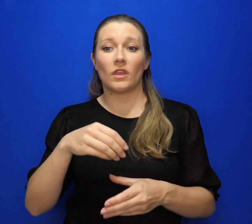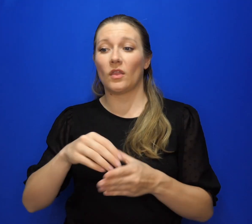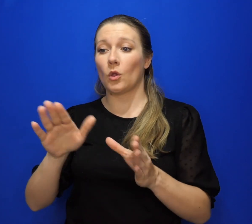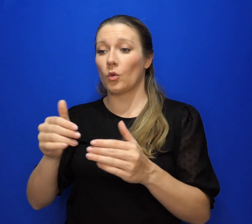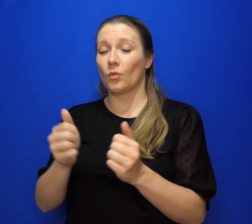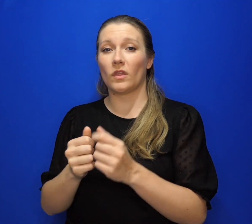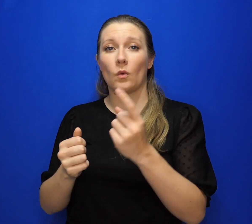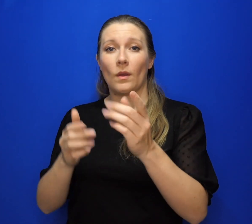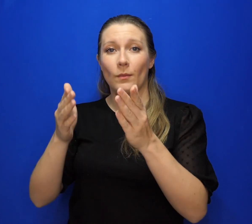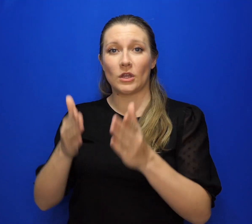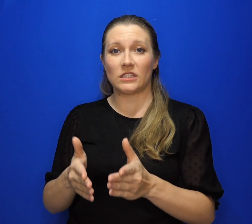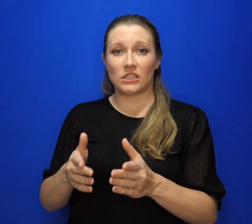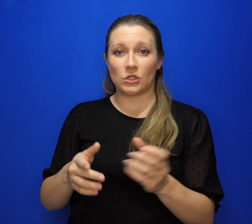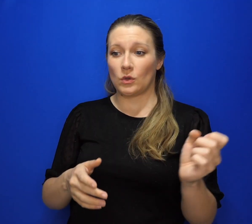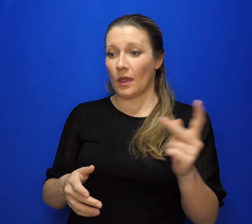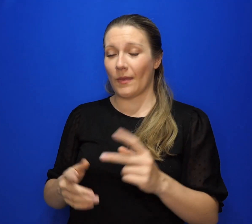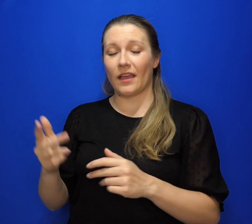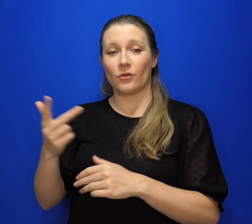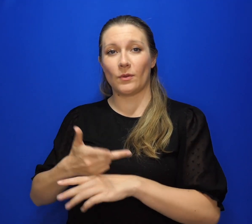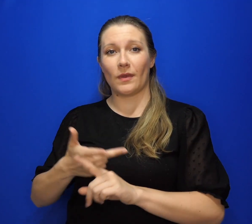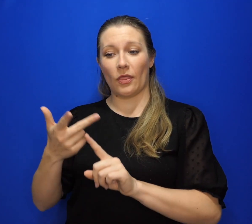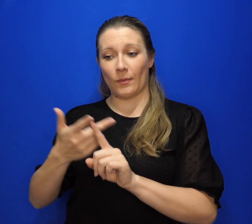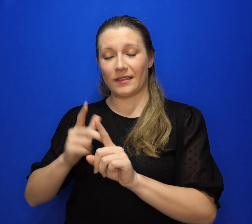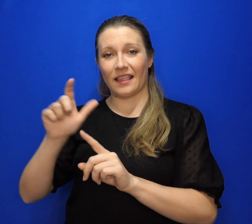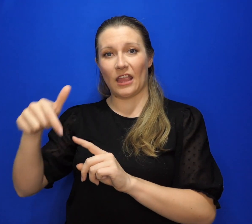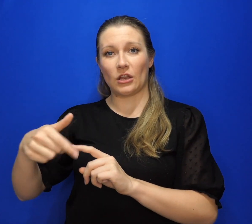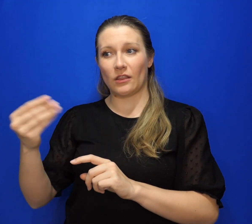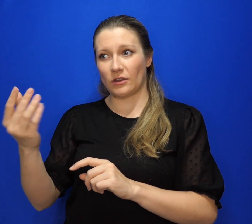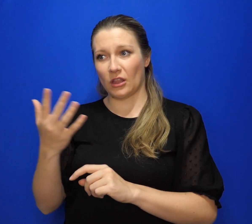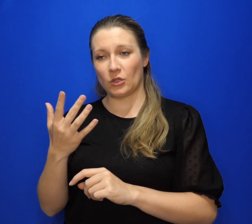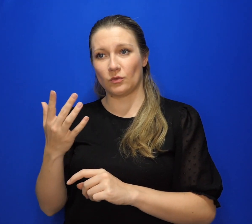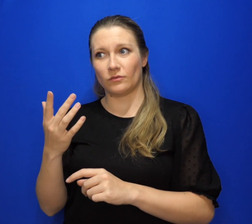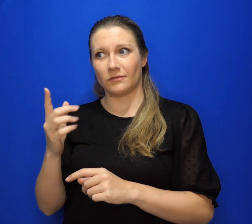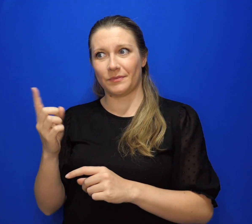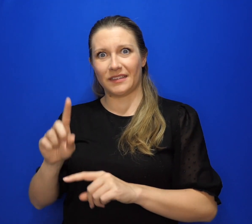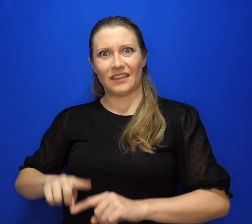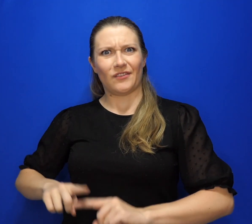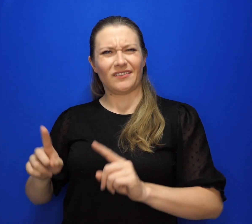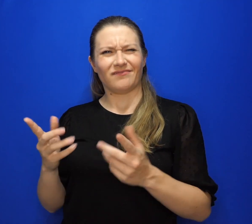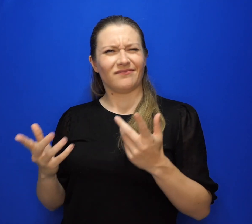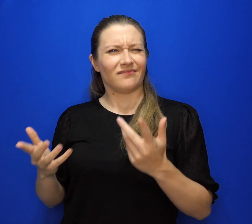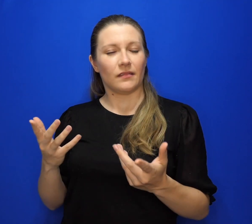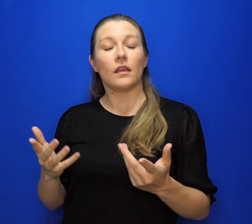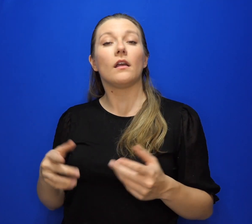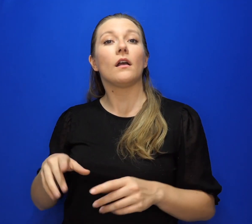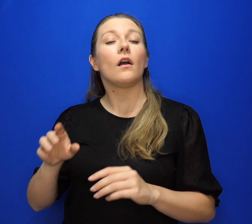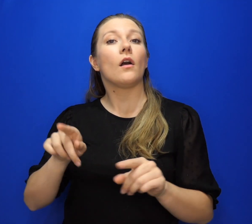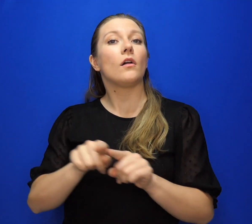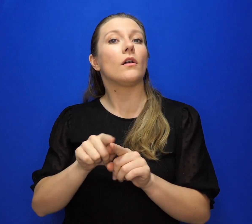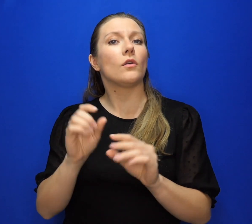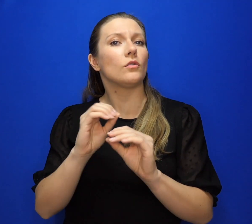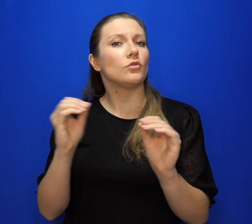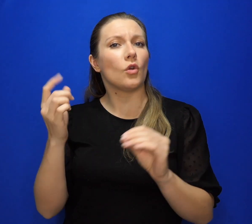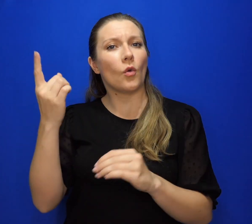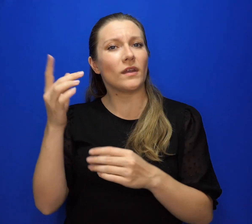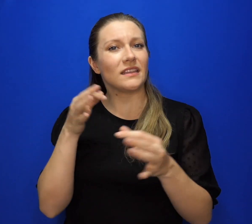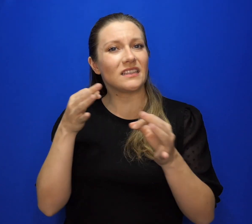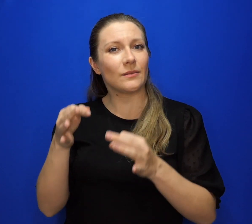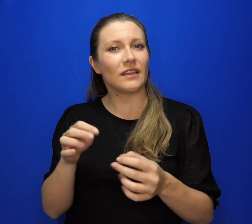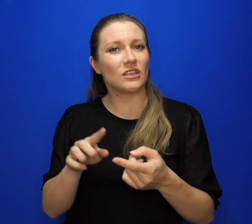telling you one thing, and then you come back 3 months later and they're telling you something different. Also, no one explains to you that in a lot of